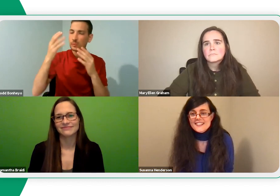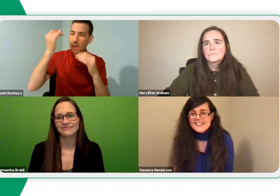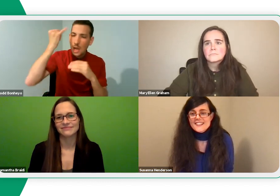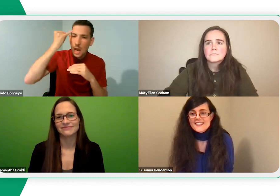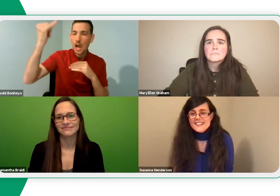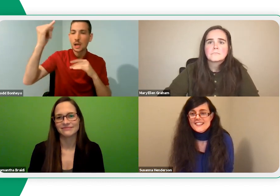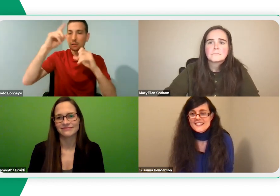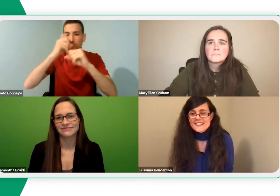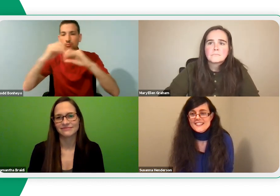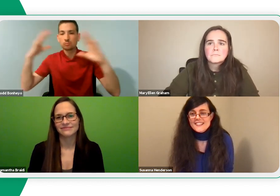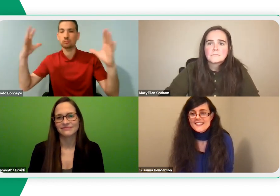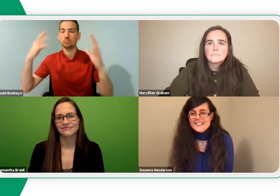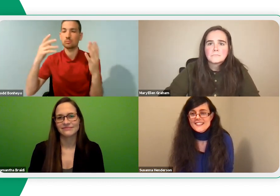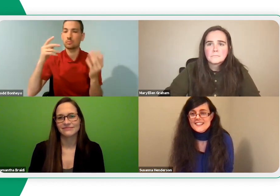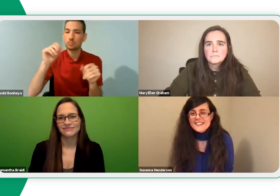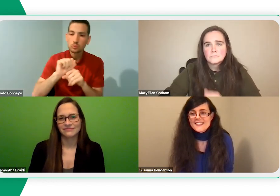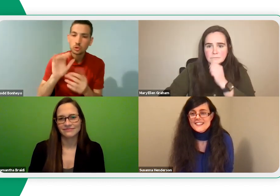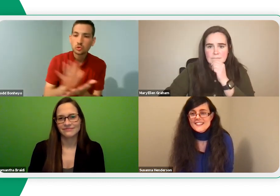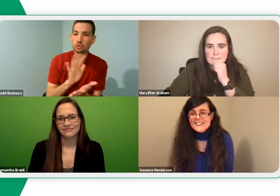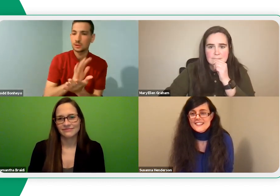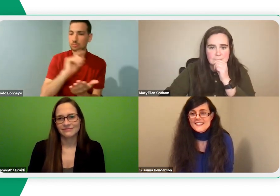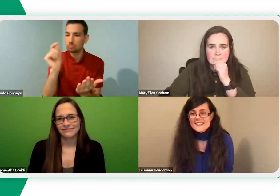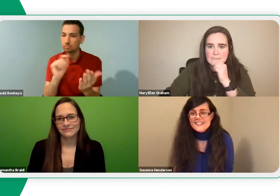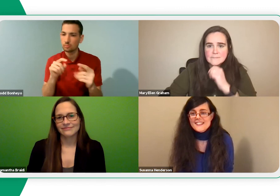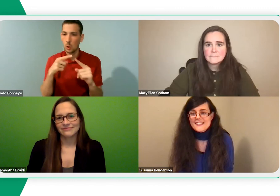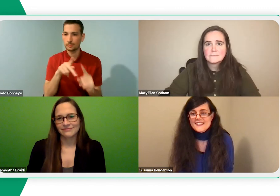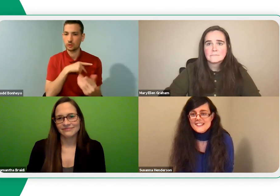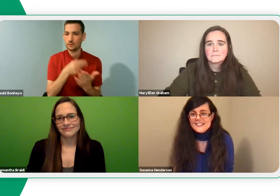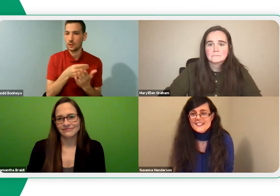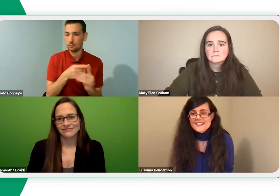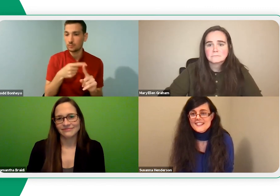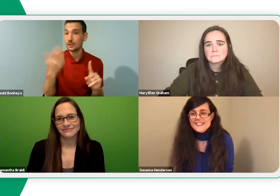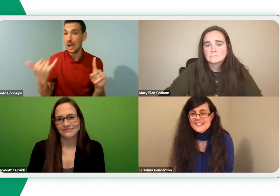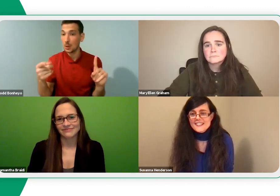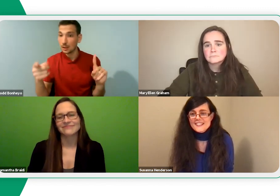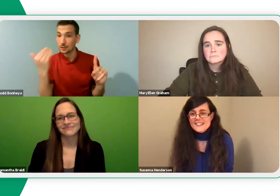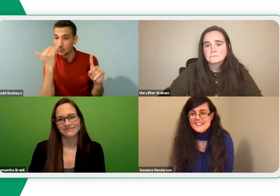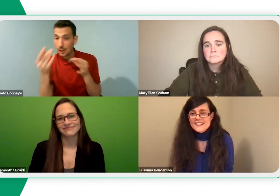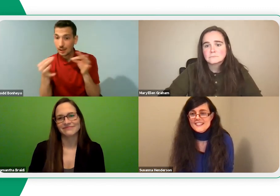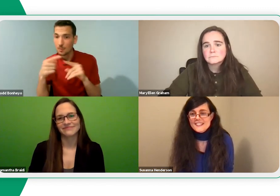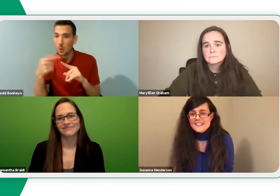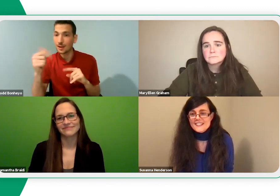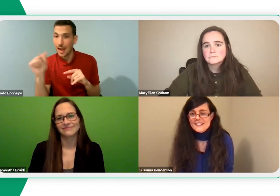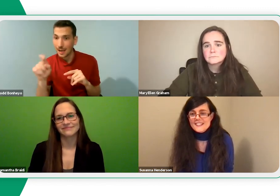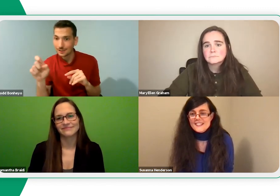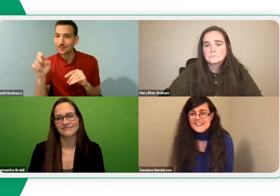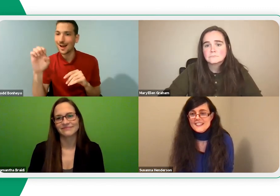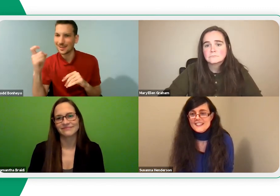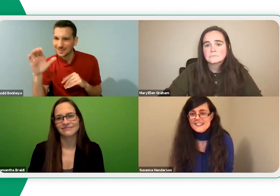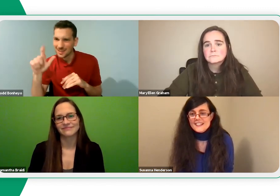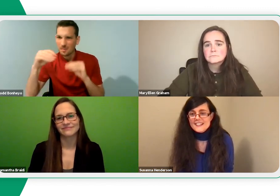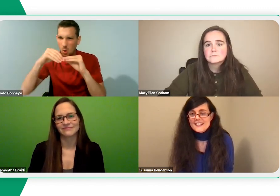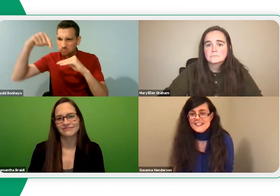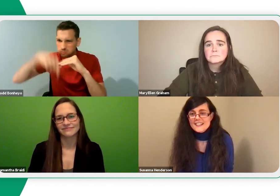and choose from that. Different ideas, different worksheets regarding personal finance. And